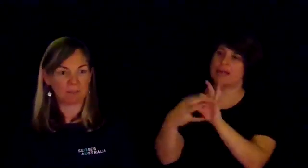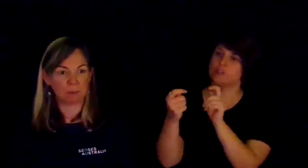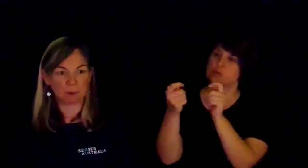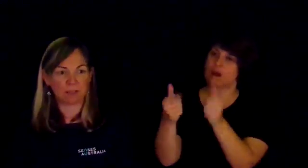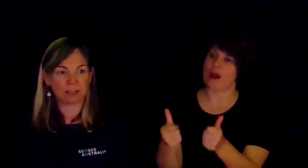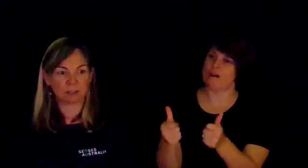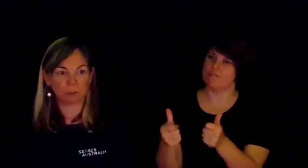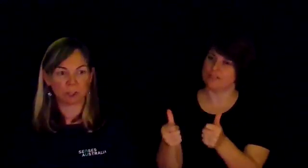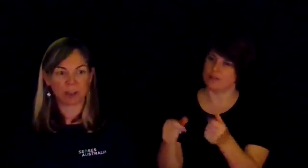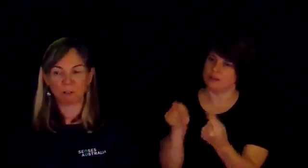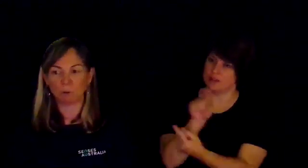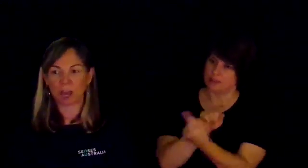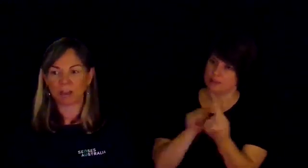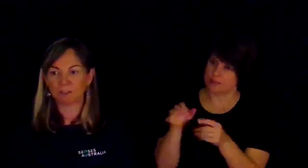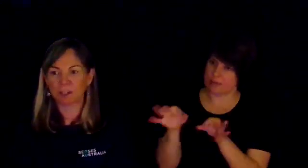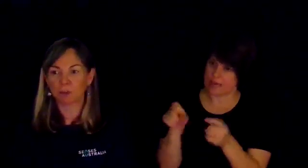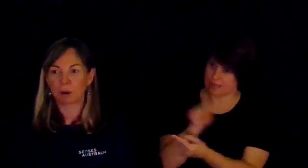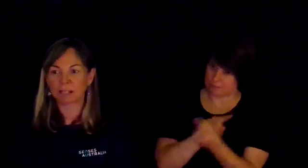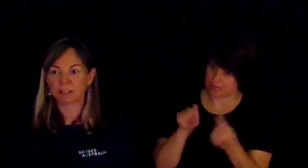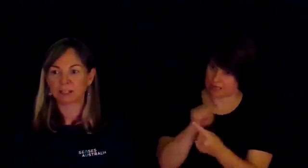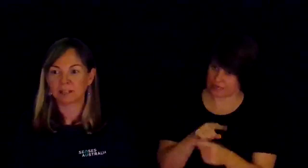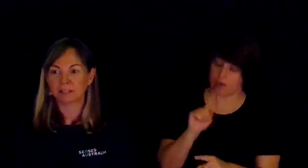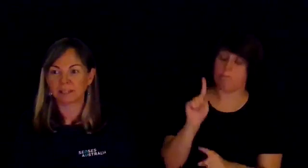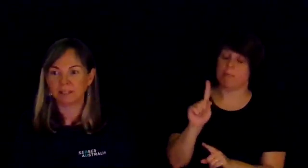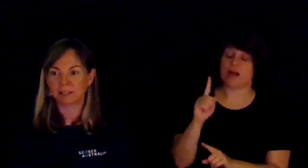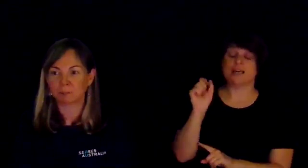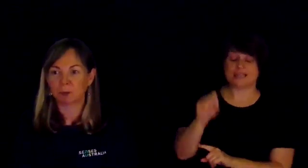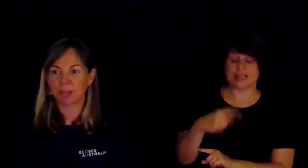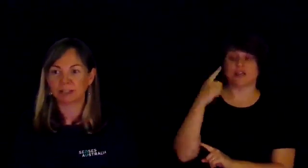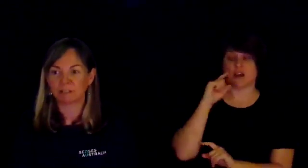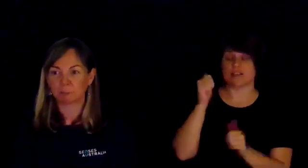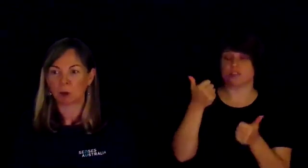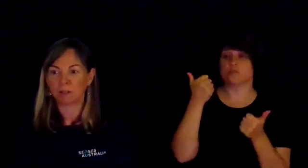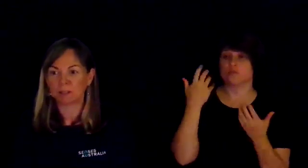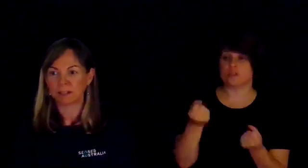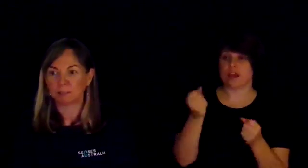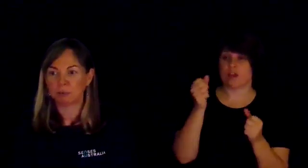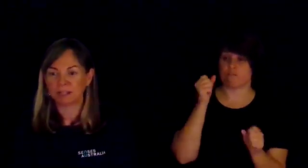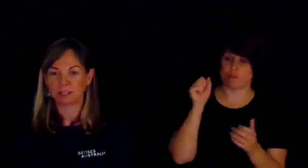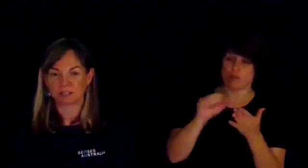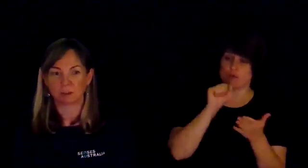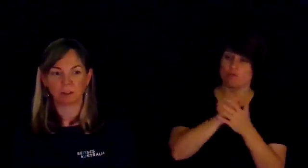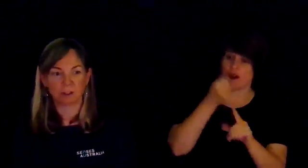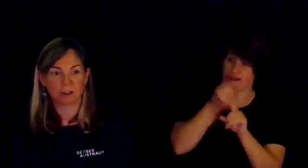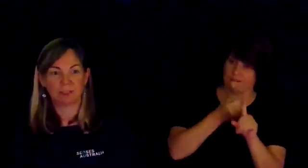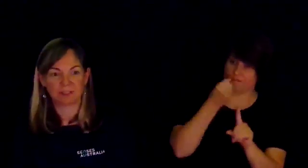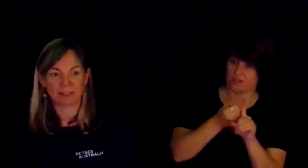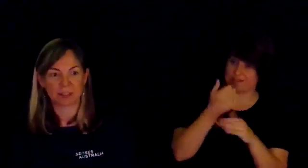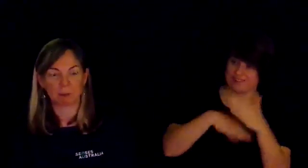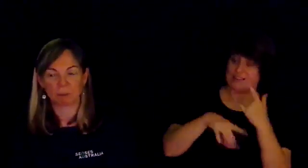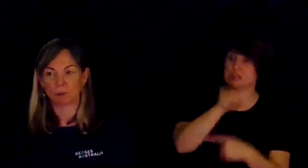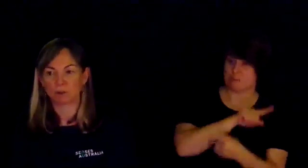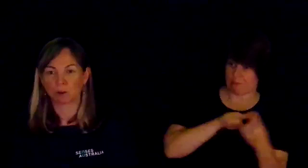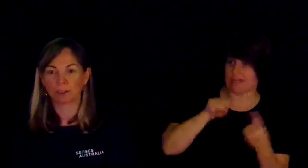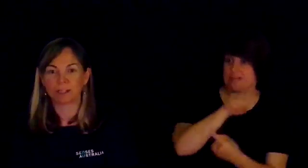heard from everybody that it's good to have a good advocate who understands the system and deaf-blindness in the meeting. So I think